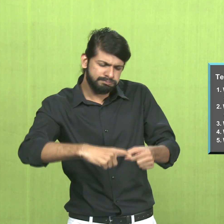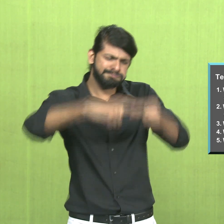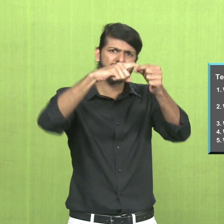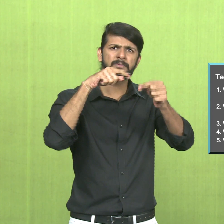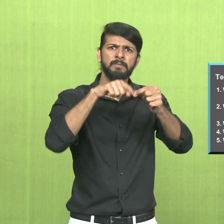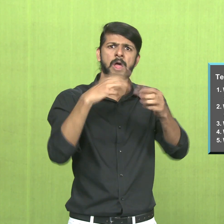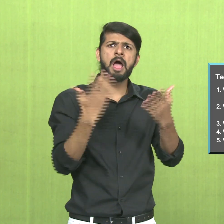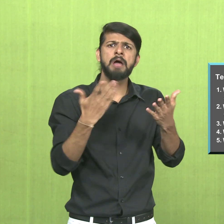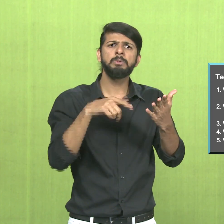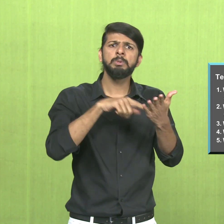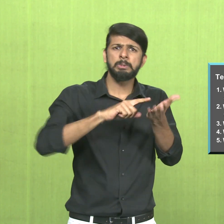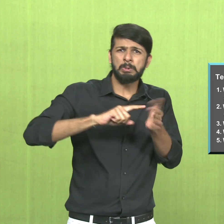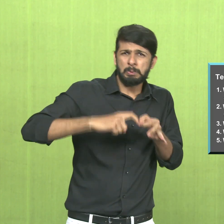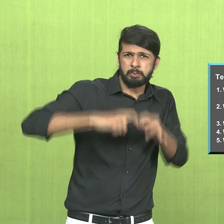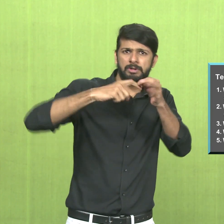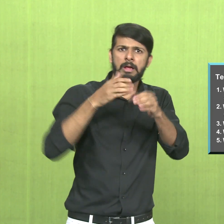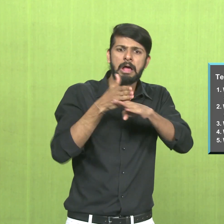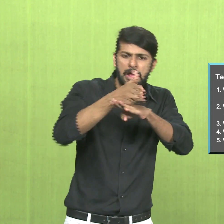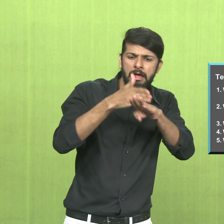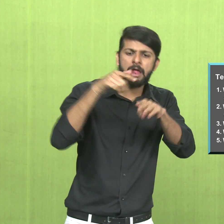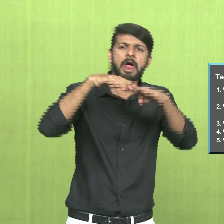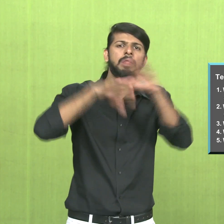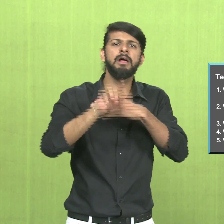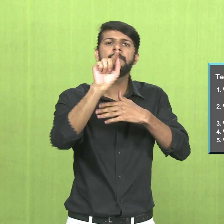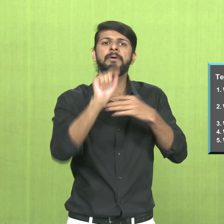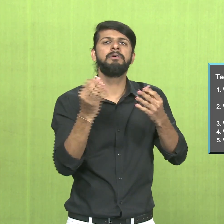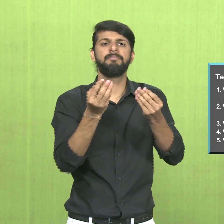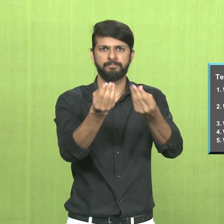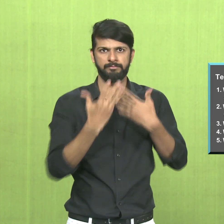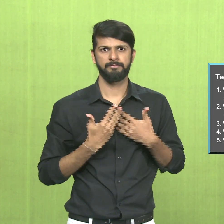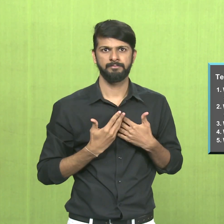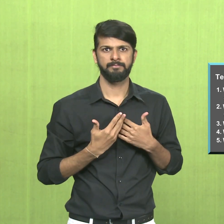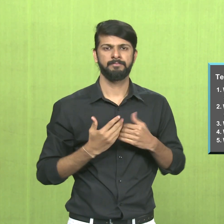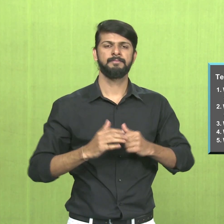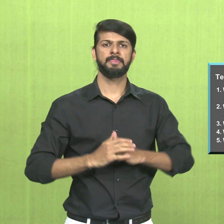Which woods are used for making high quality charcoal?